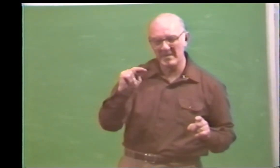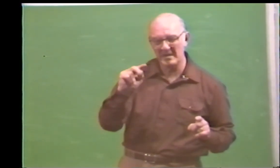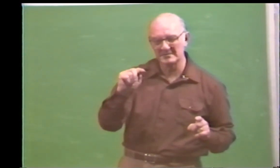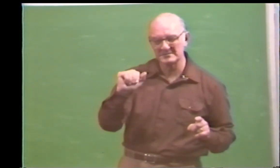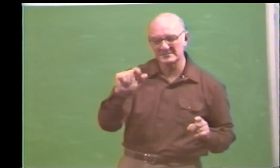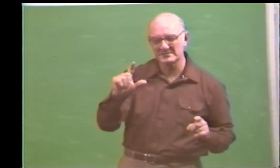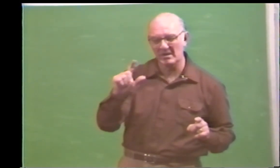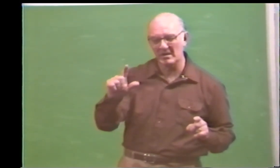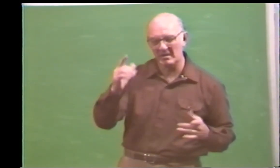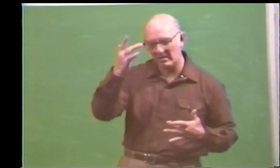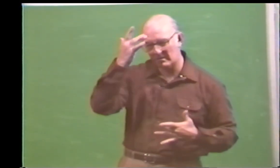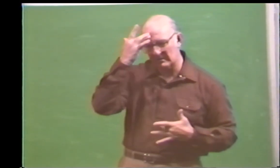mental